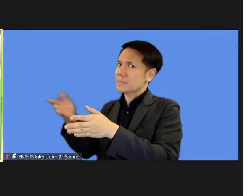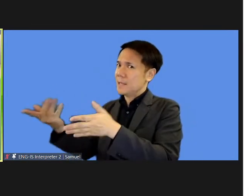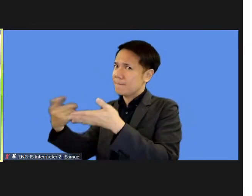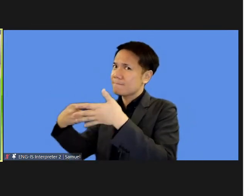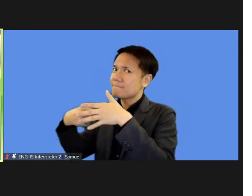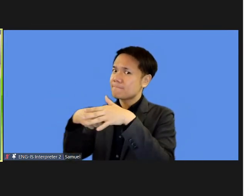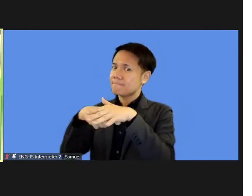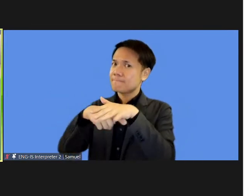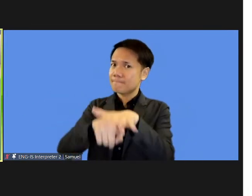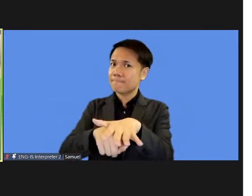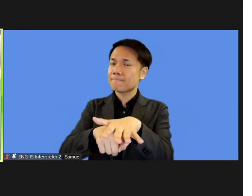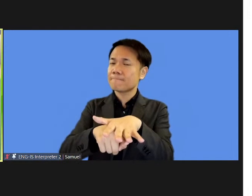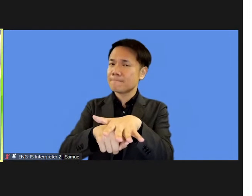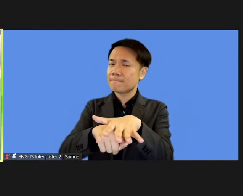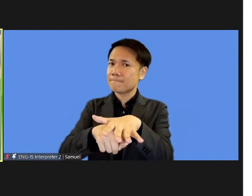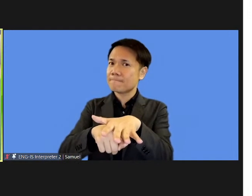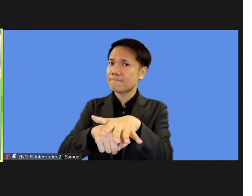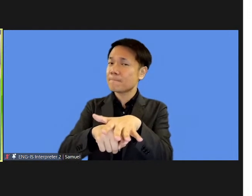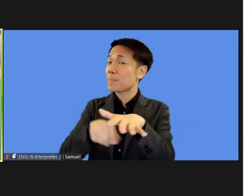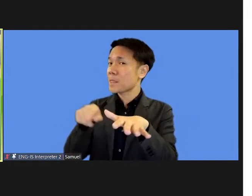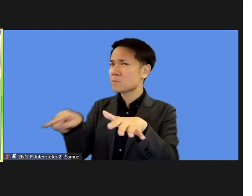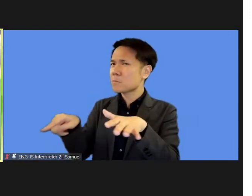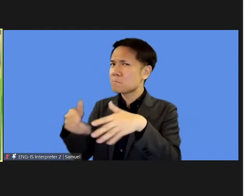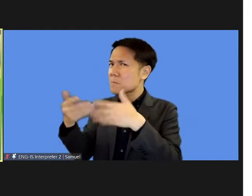challenge that they face.